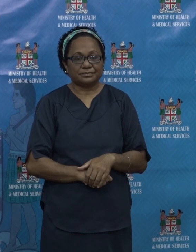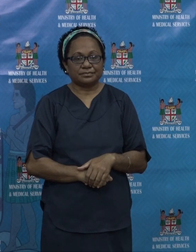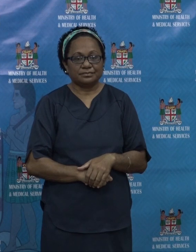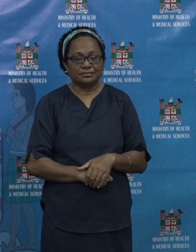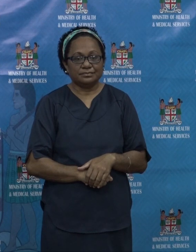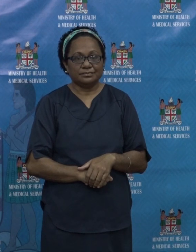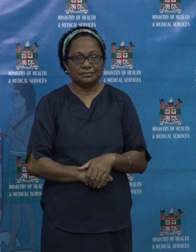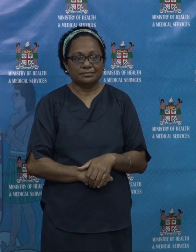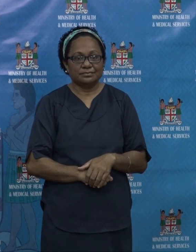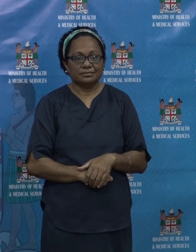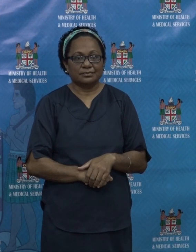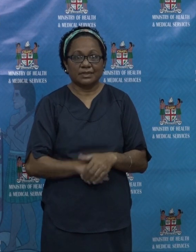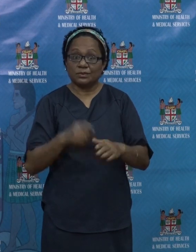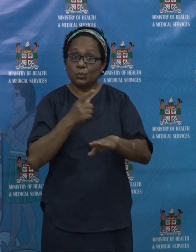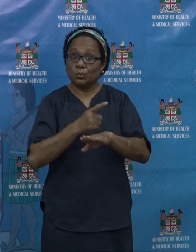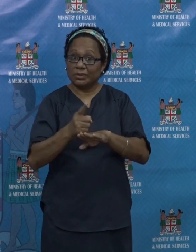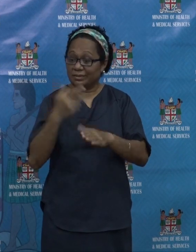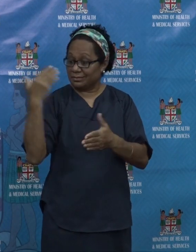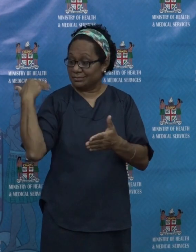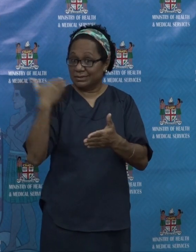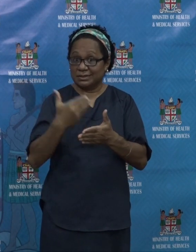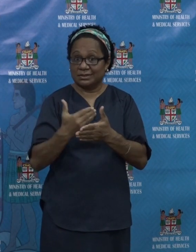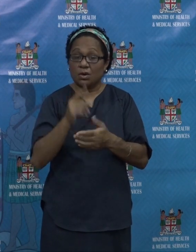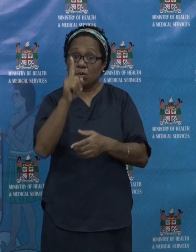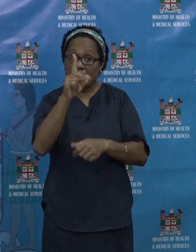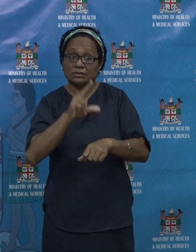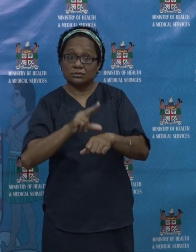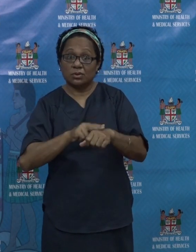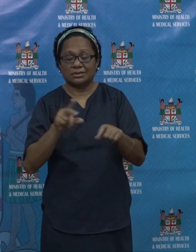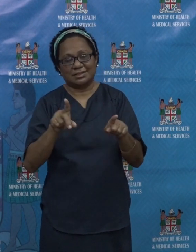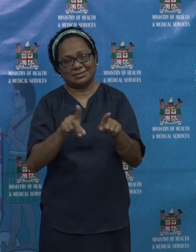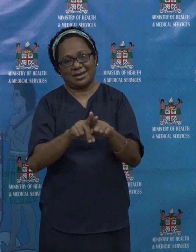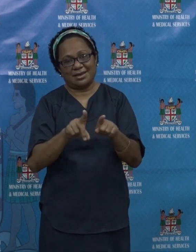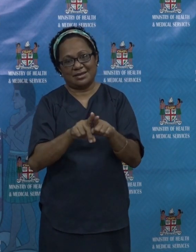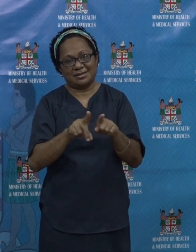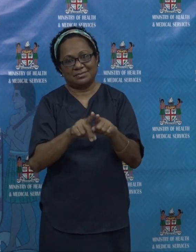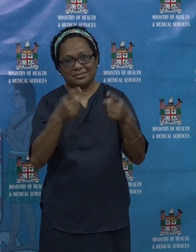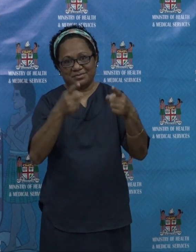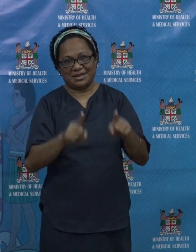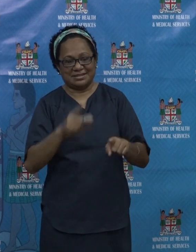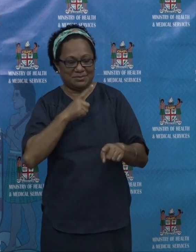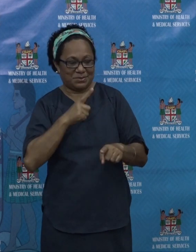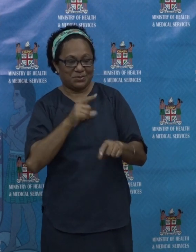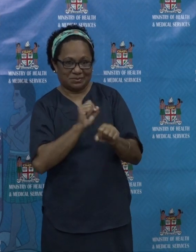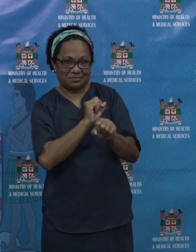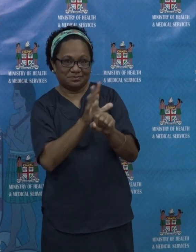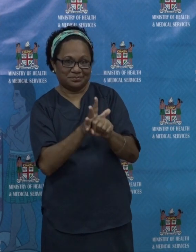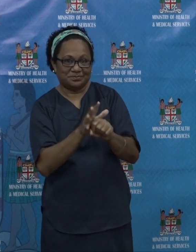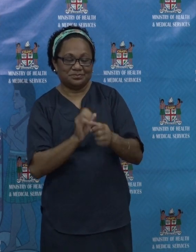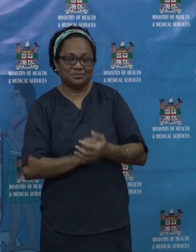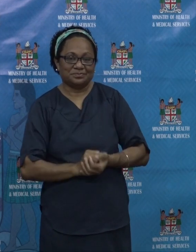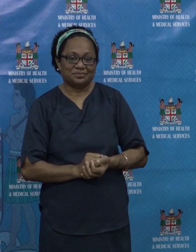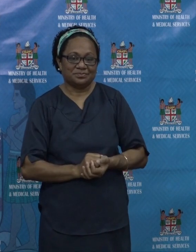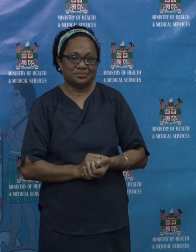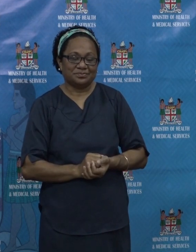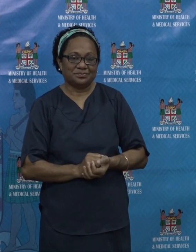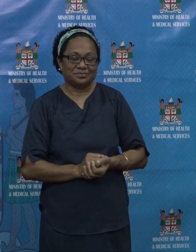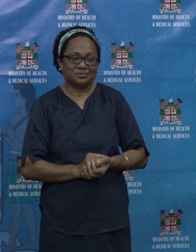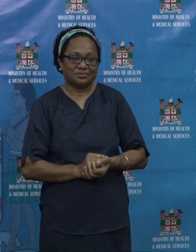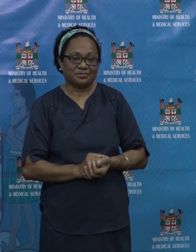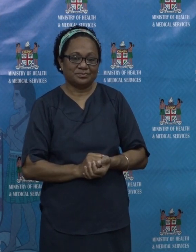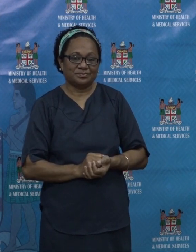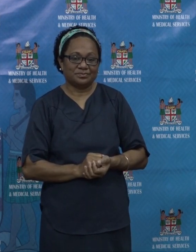In the past weeks, a fellow doctor has also succumbed to COVID-19. And we may,